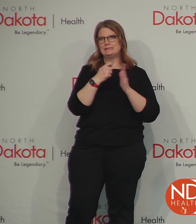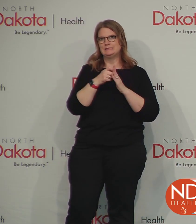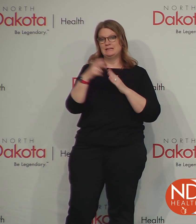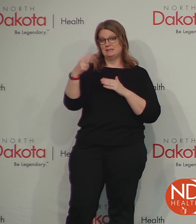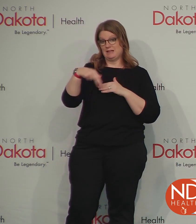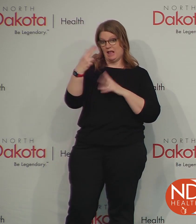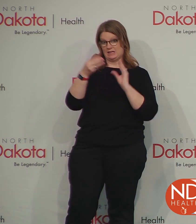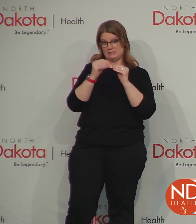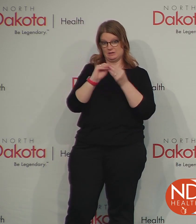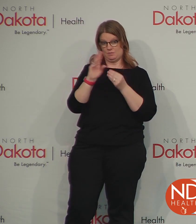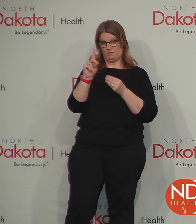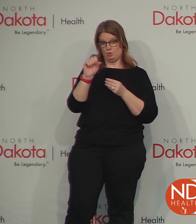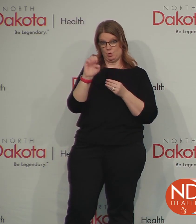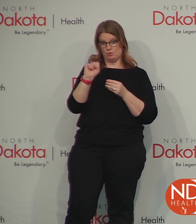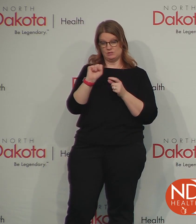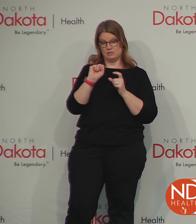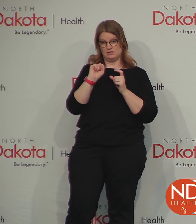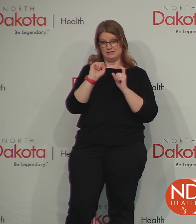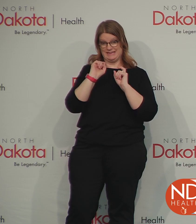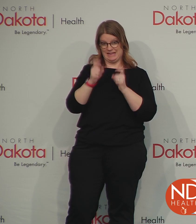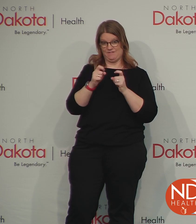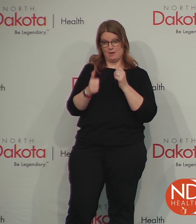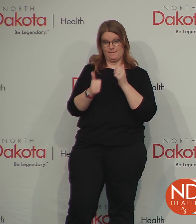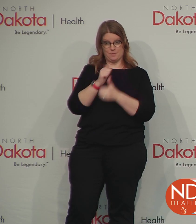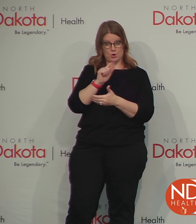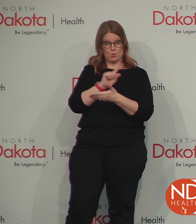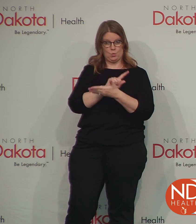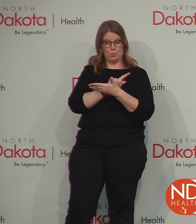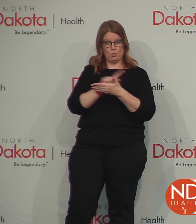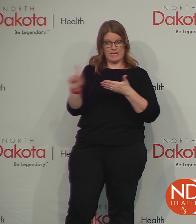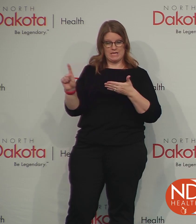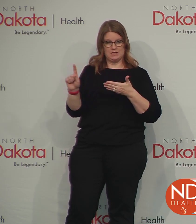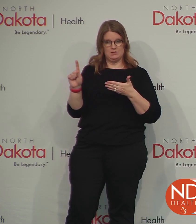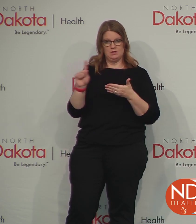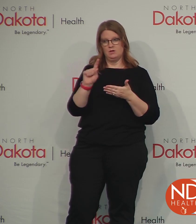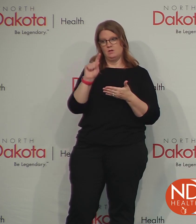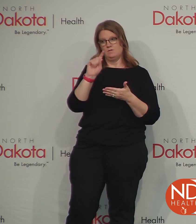number of doses that were administered per week in North Dakota was